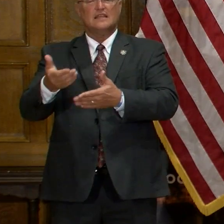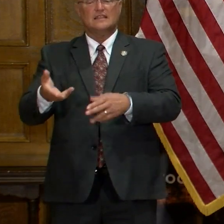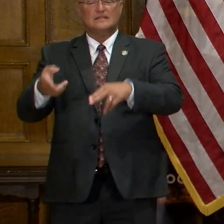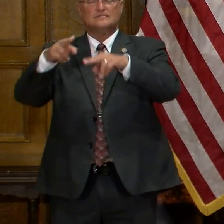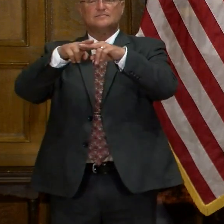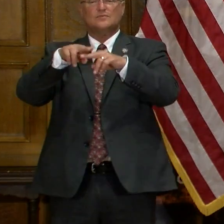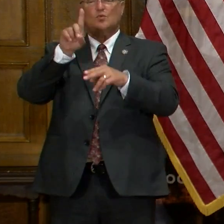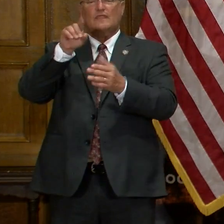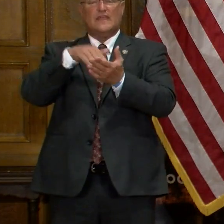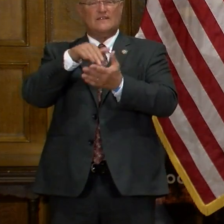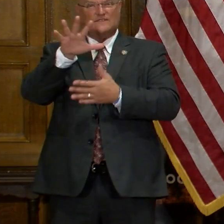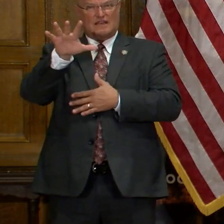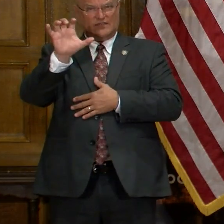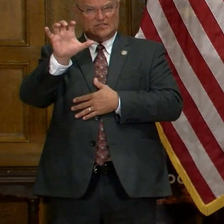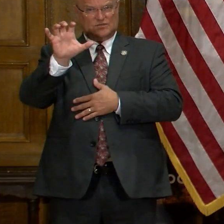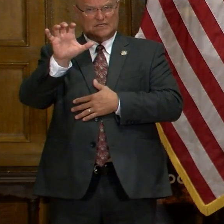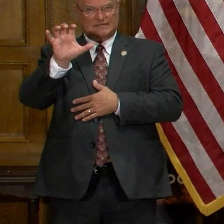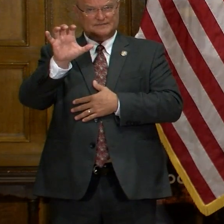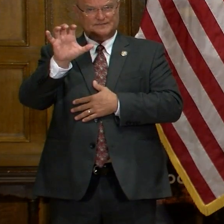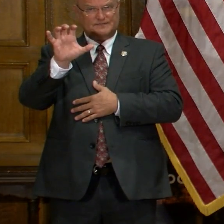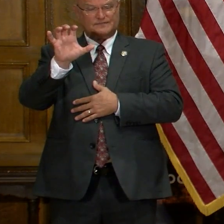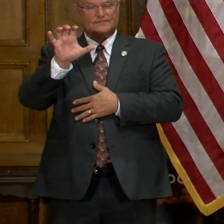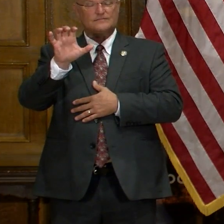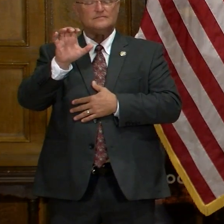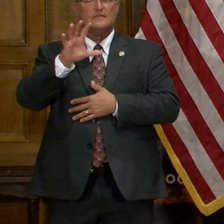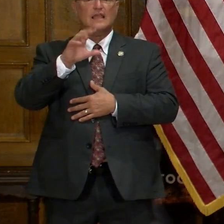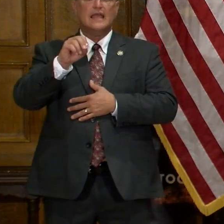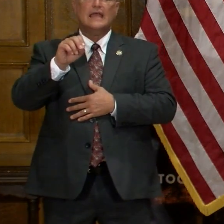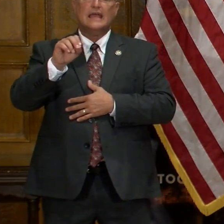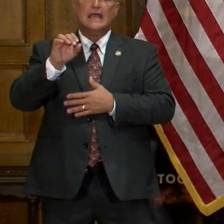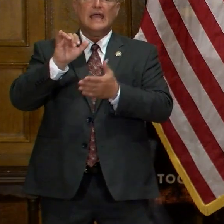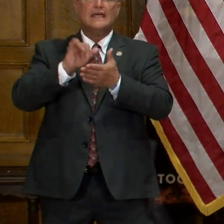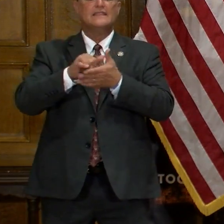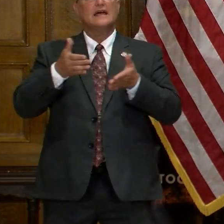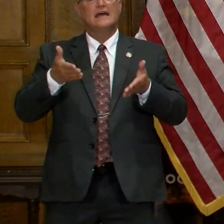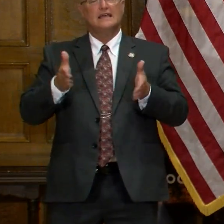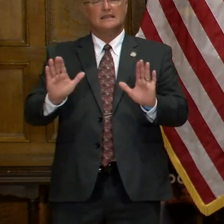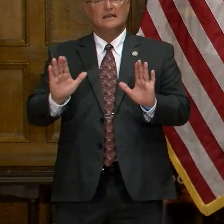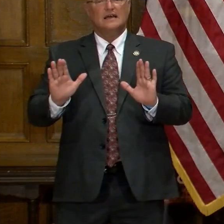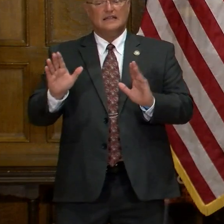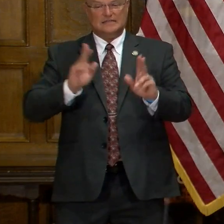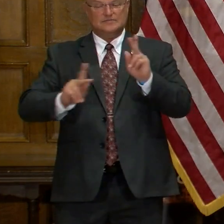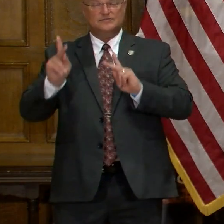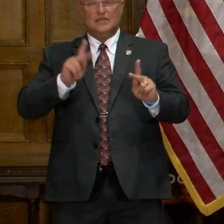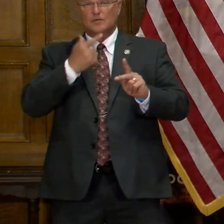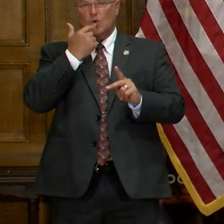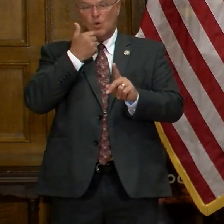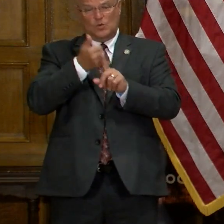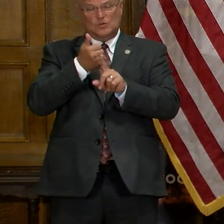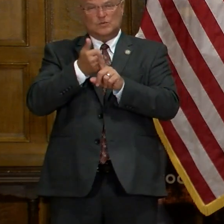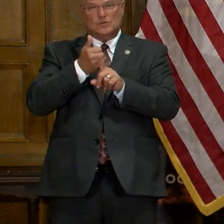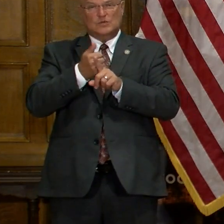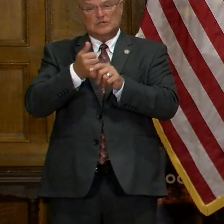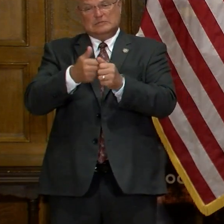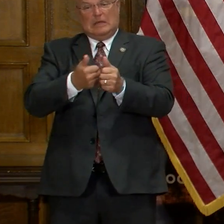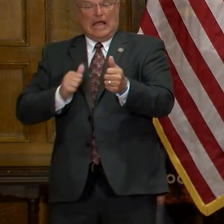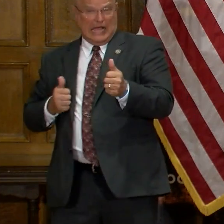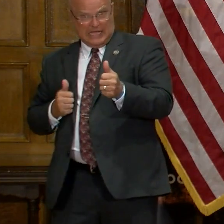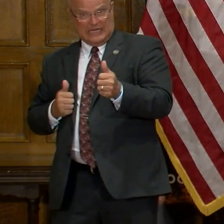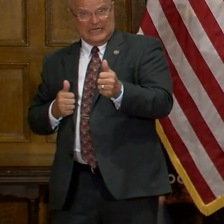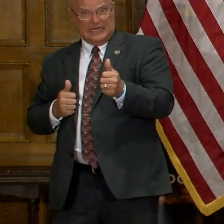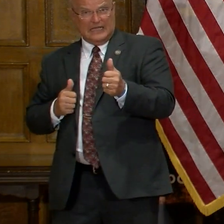raises that to $1,500, and that allows those who are significantly